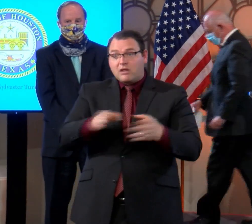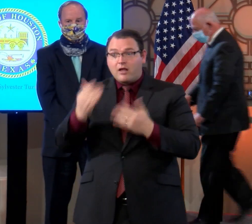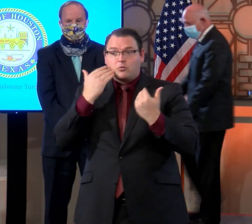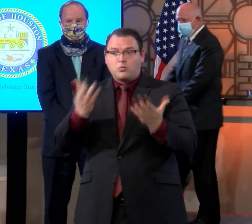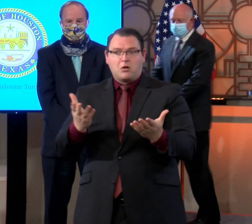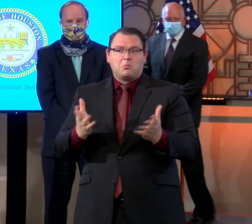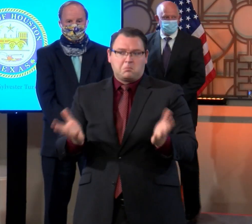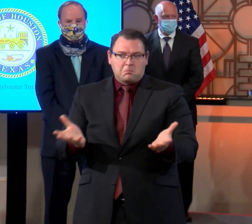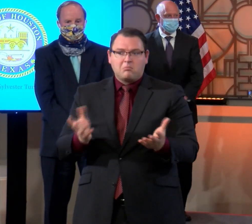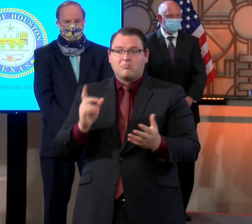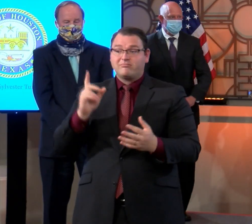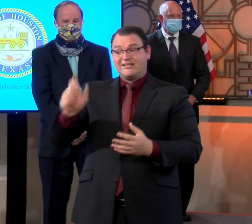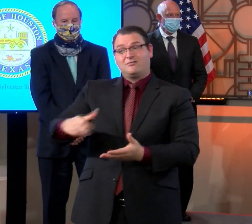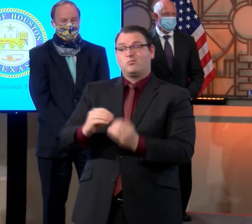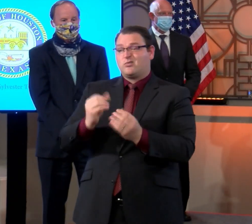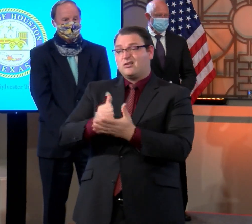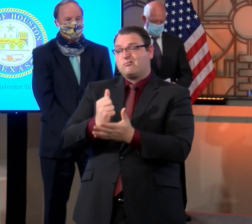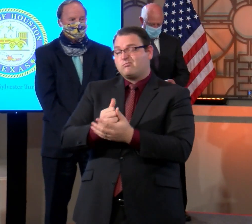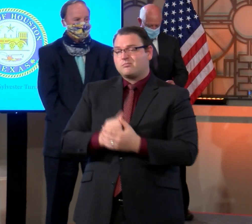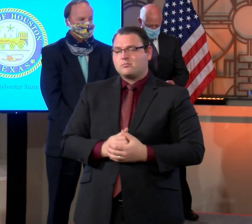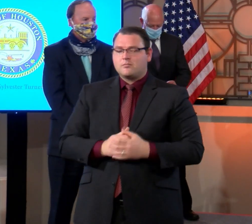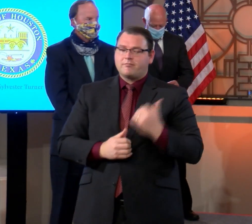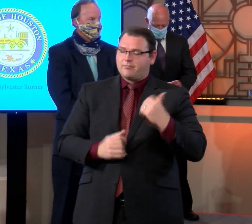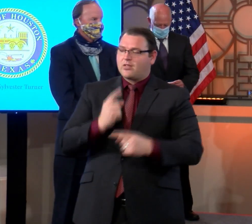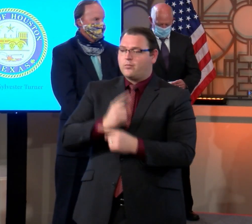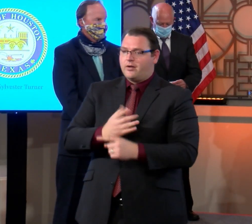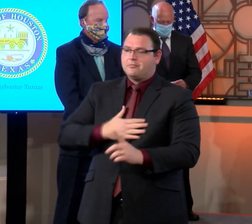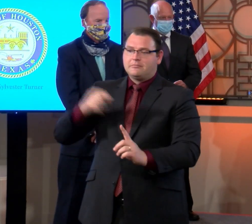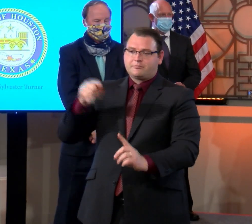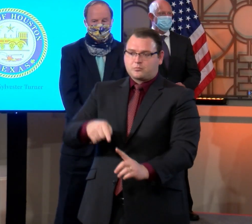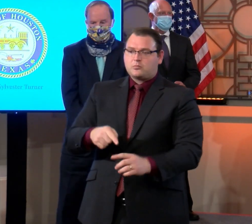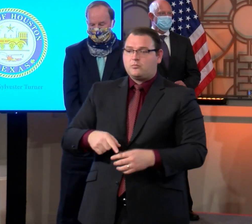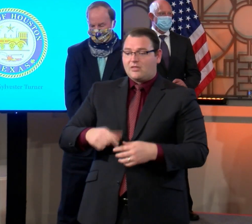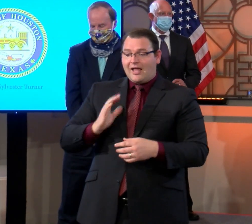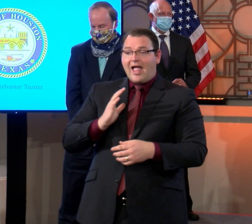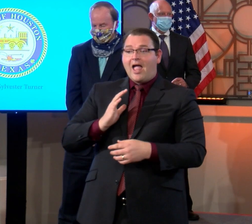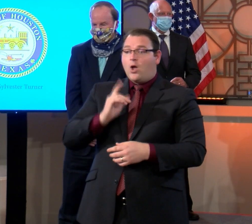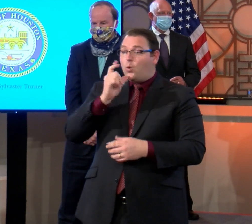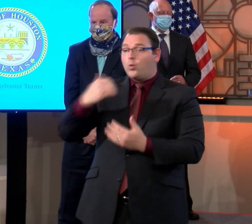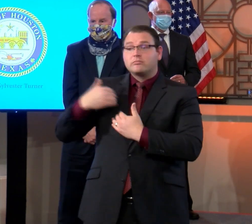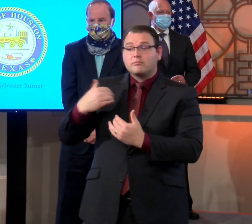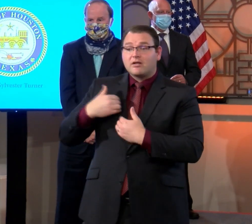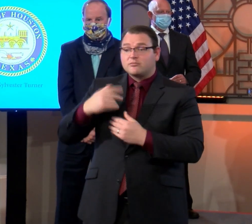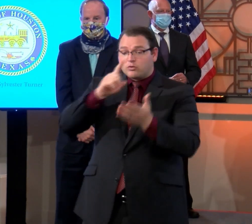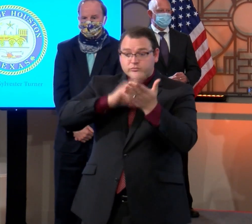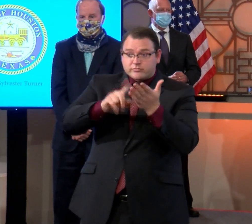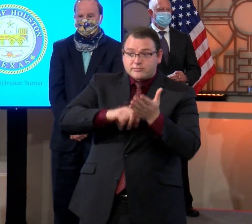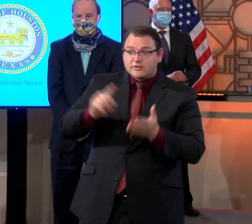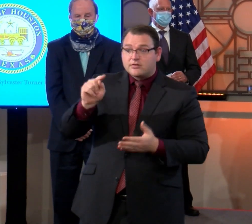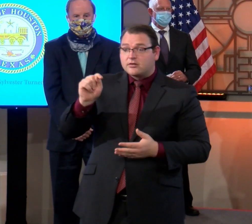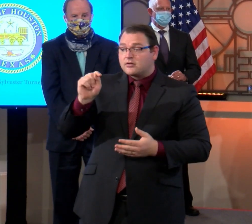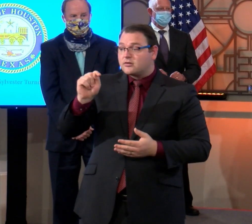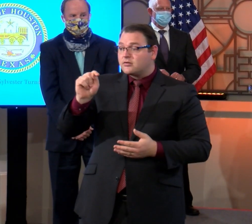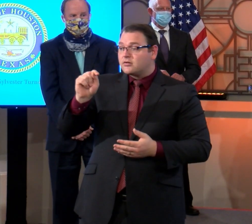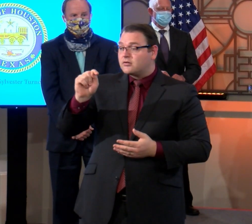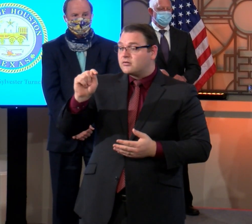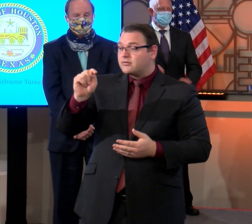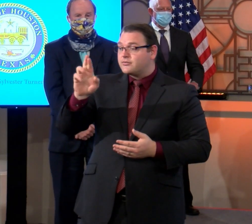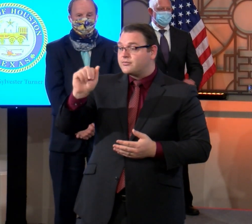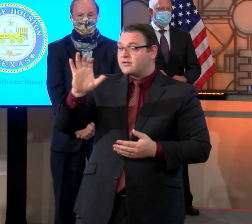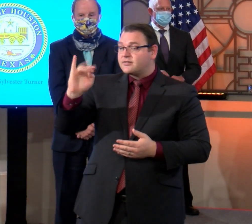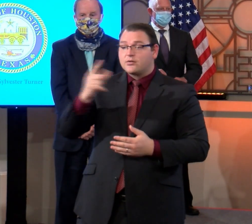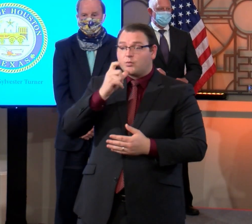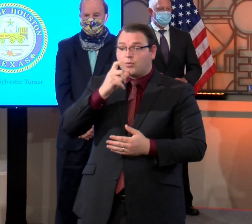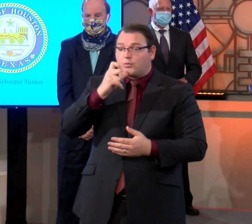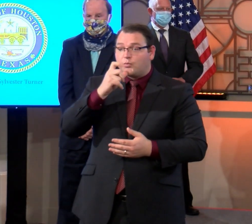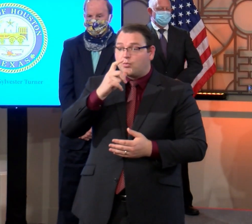And that's the point I want to make. The contact tracing that's taking place right now is done on the local level, but we certainly would welcome the support from the state or feds